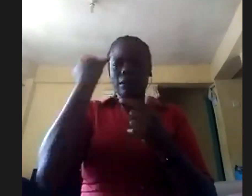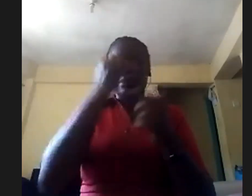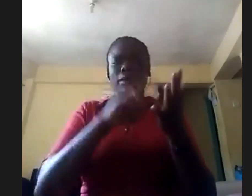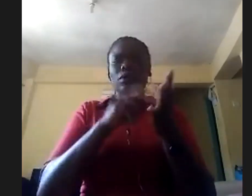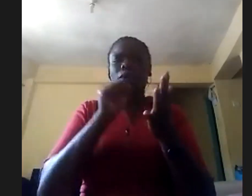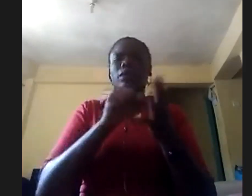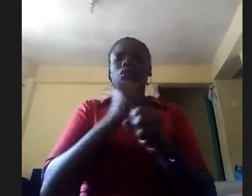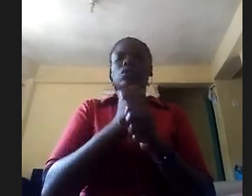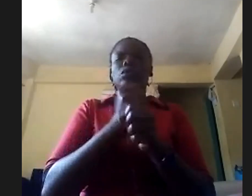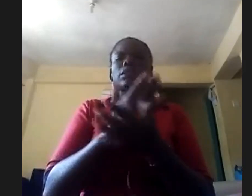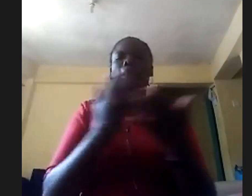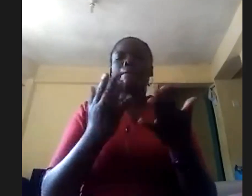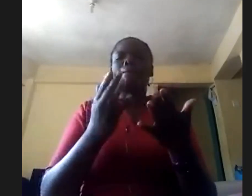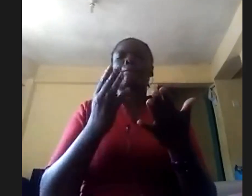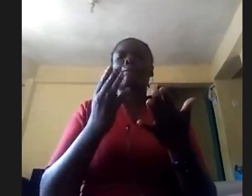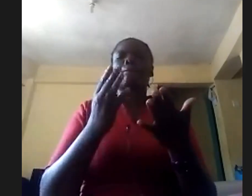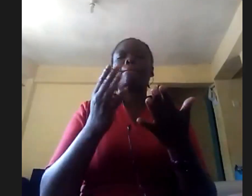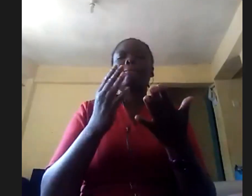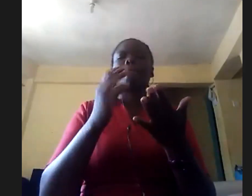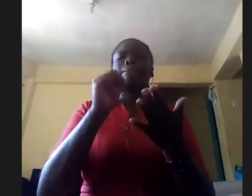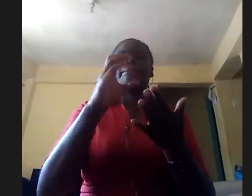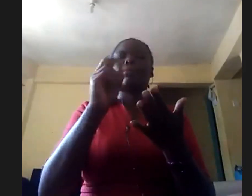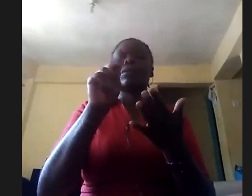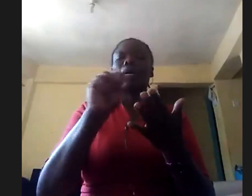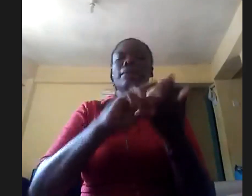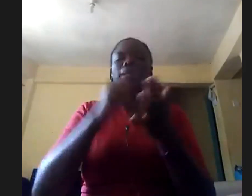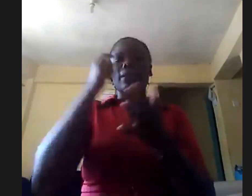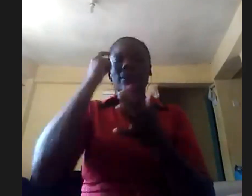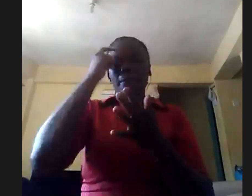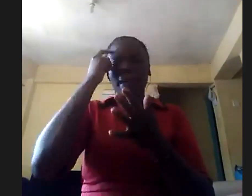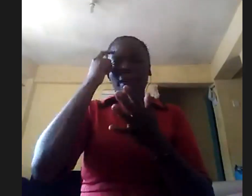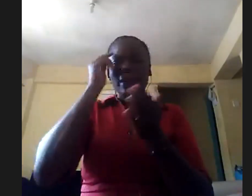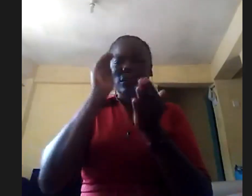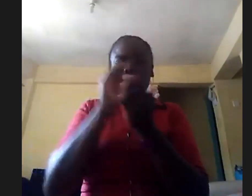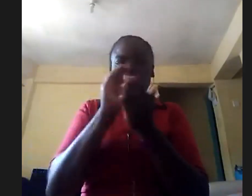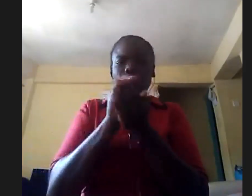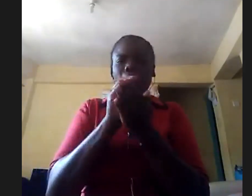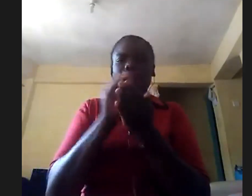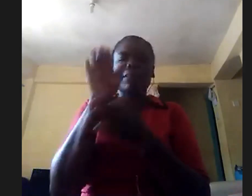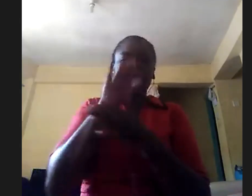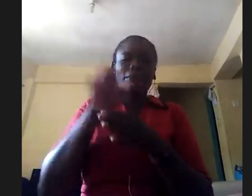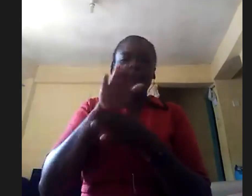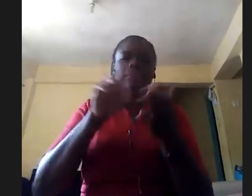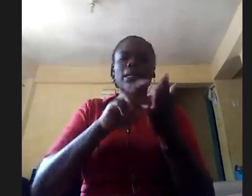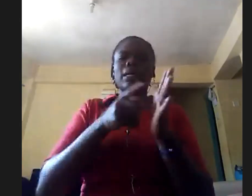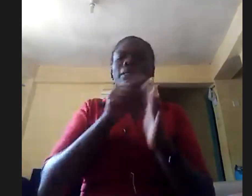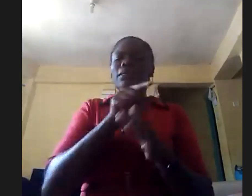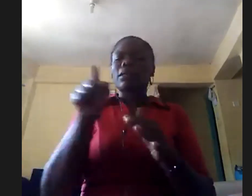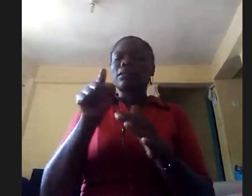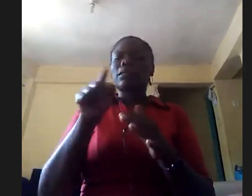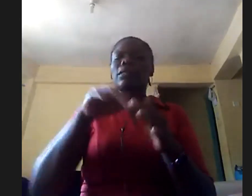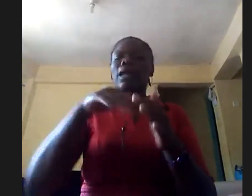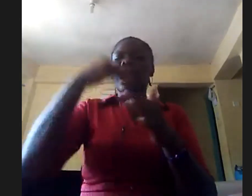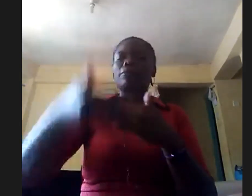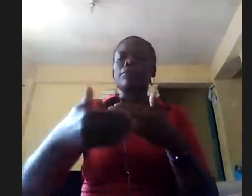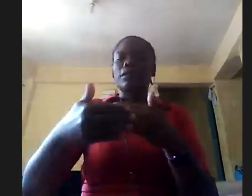life. It shows the brain becoming smaller in the space. So that comes after chronic